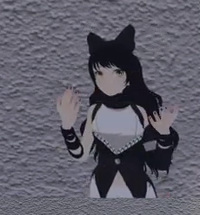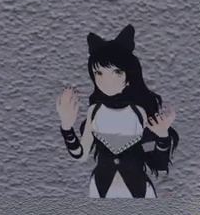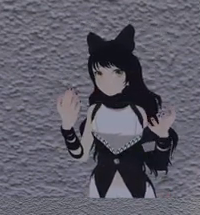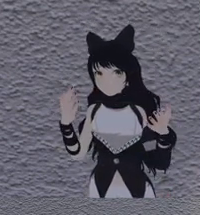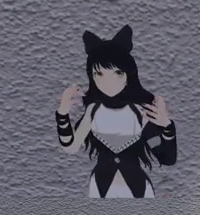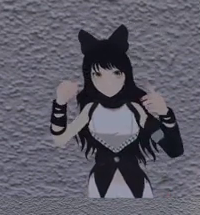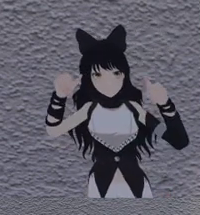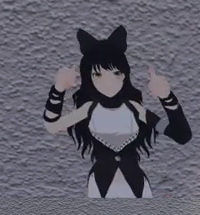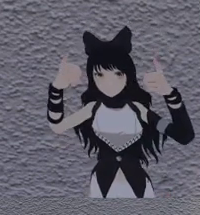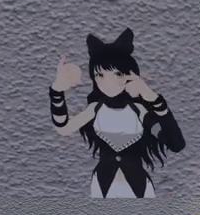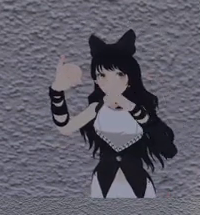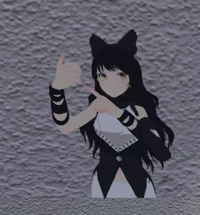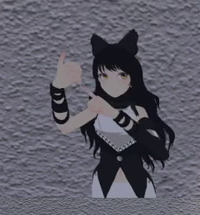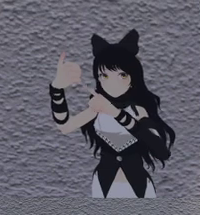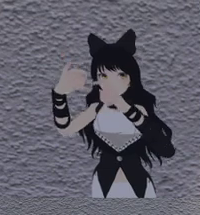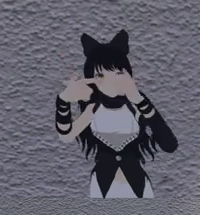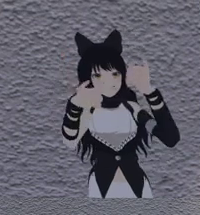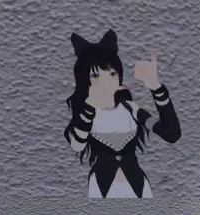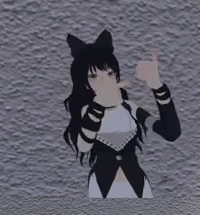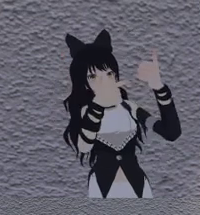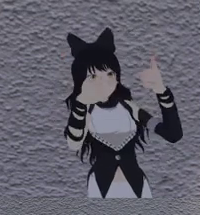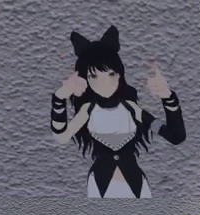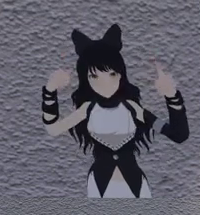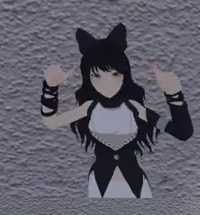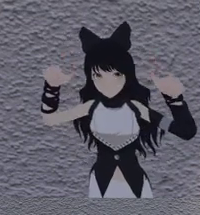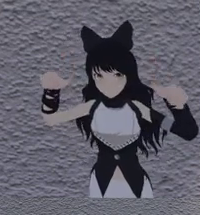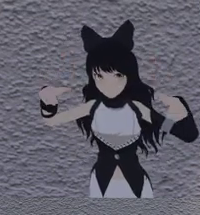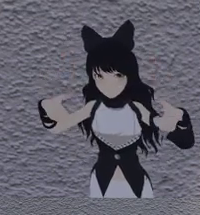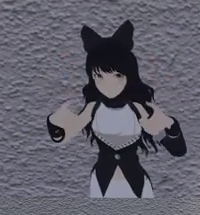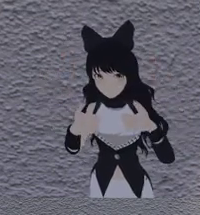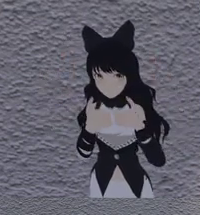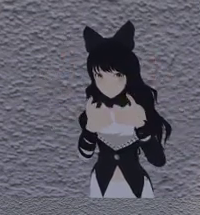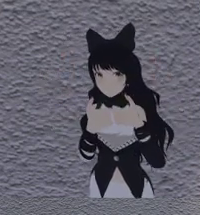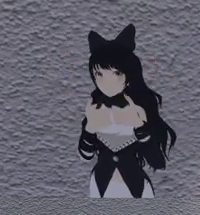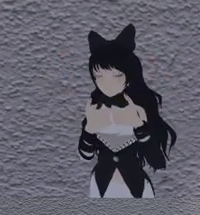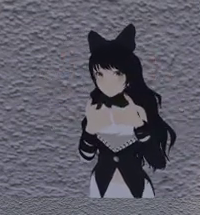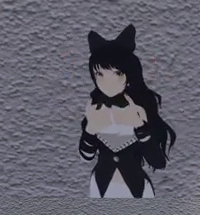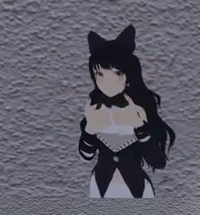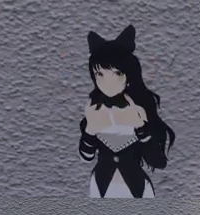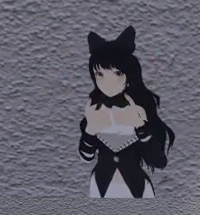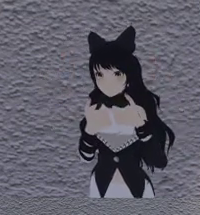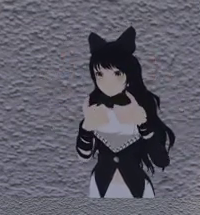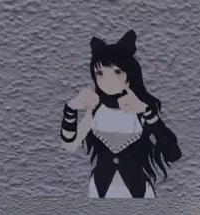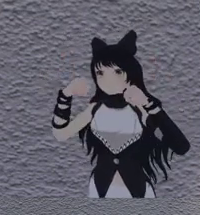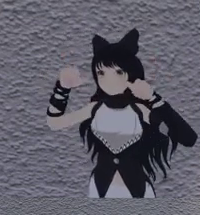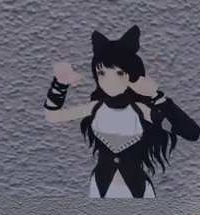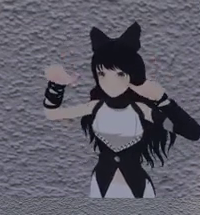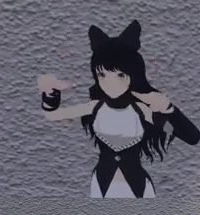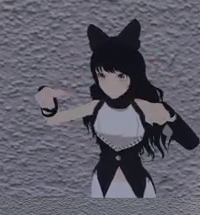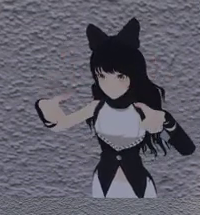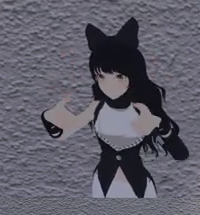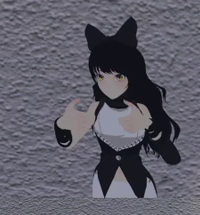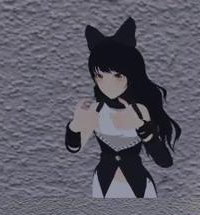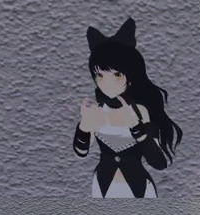And this sign, what is it? Challenge. With two thumbs up. Challenge.